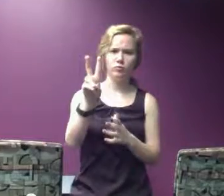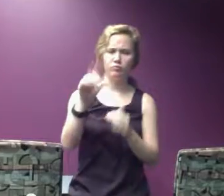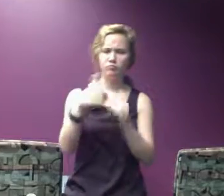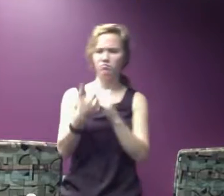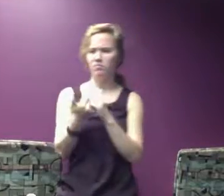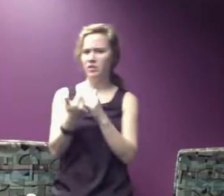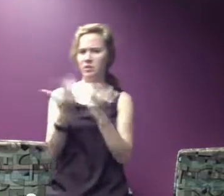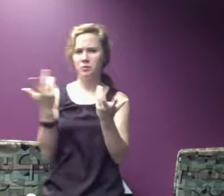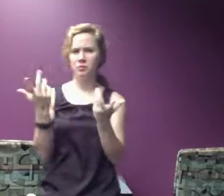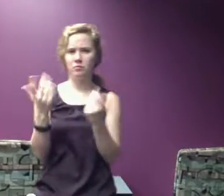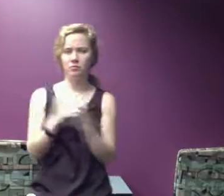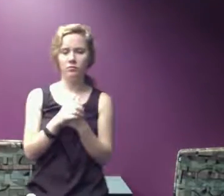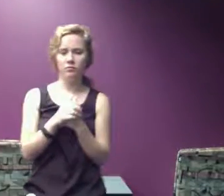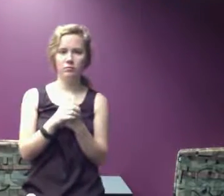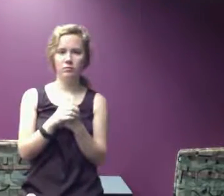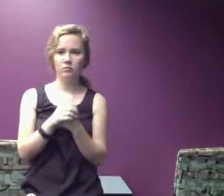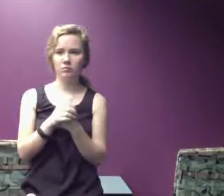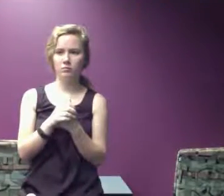So 42. So how do we get 42?